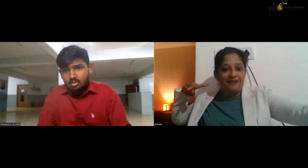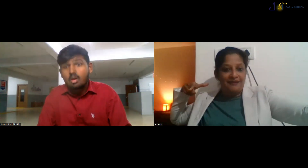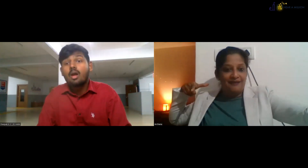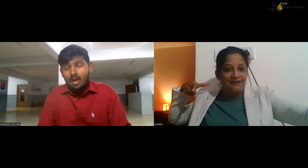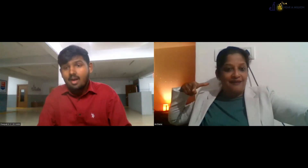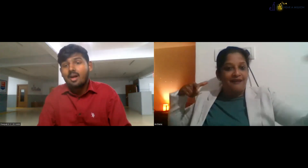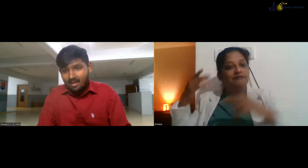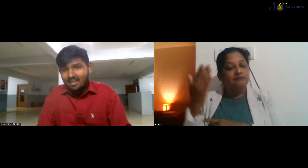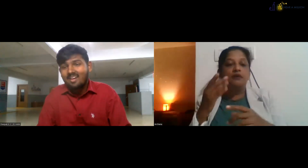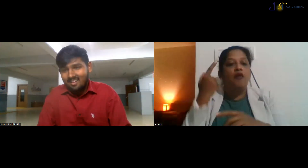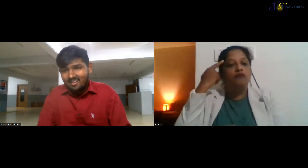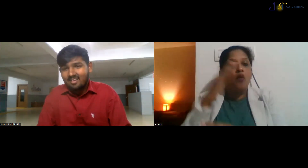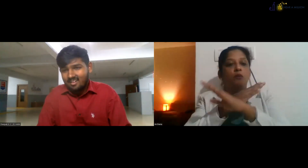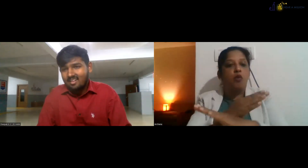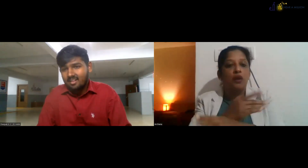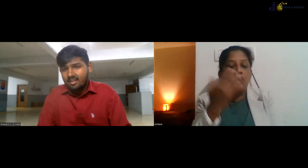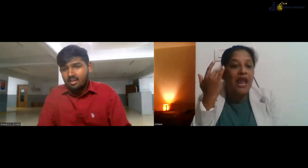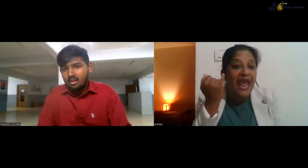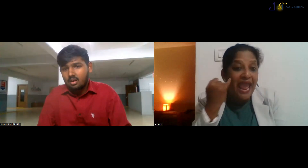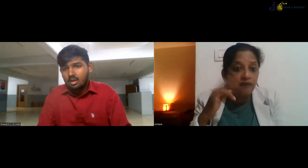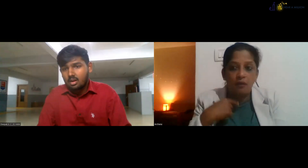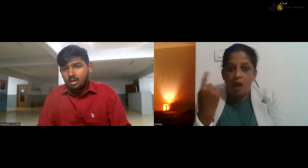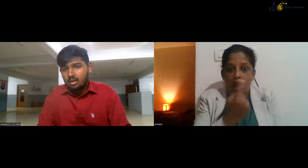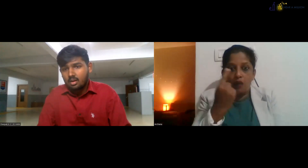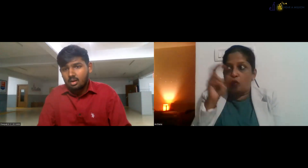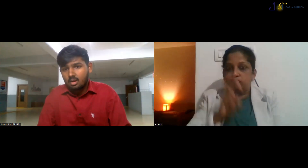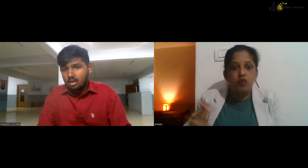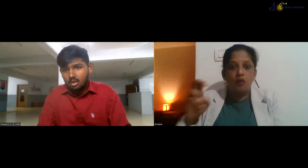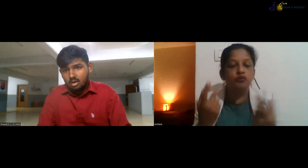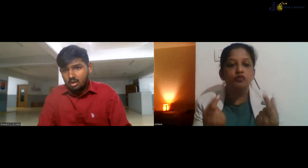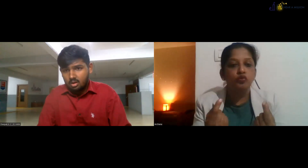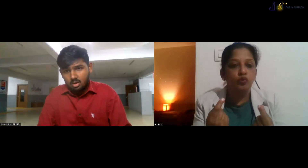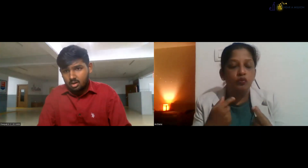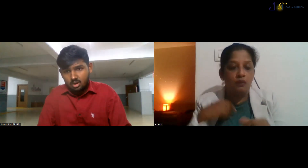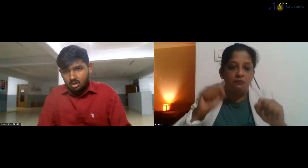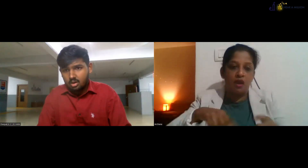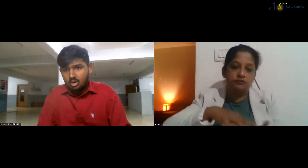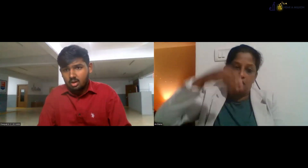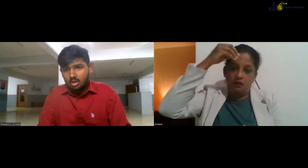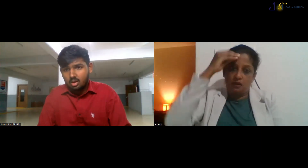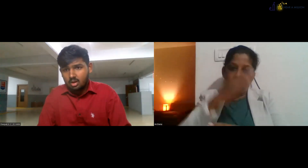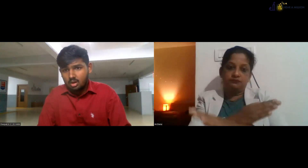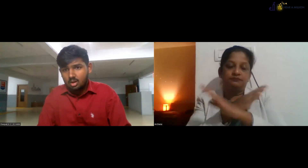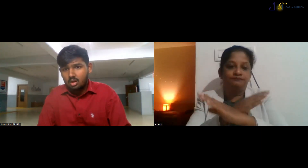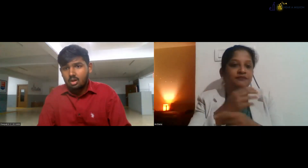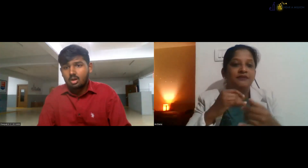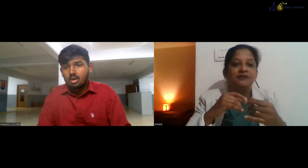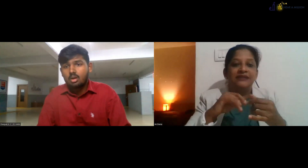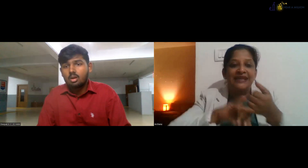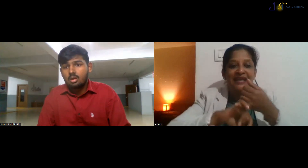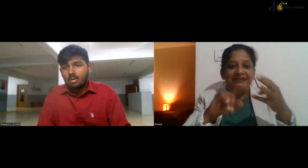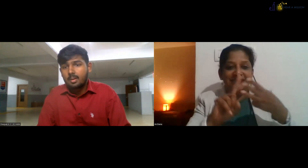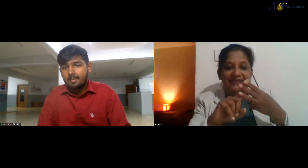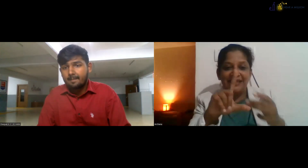in an unconscious mind for an hour. So that is the thing which protected me also. For example, if I am